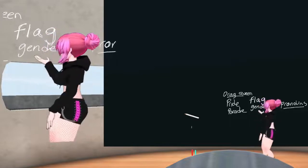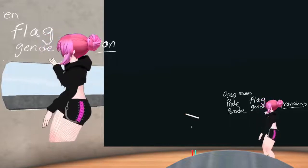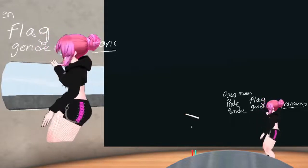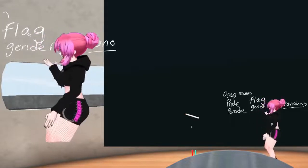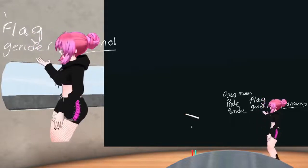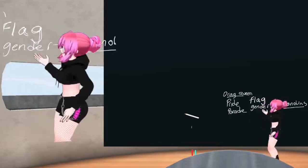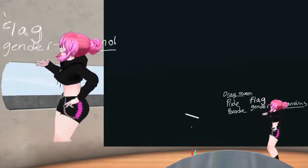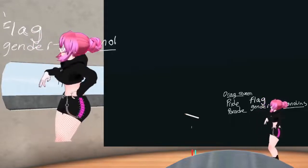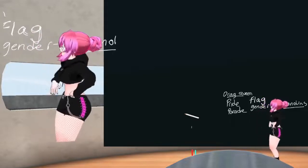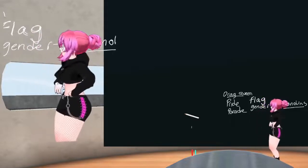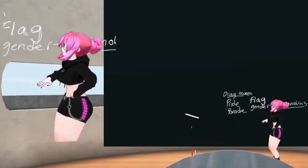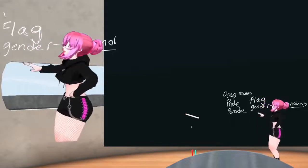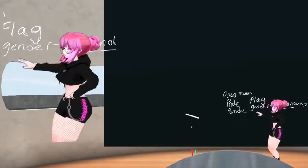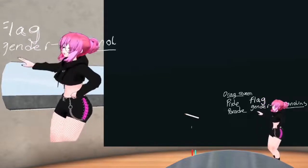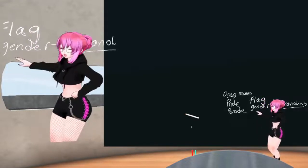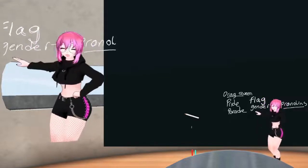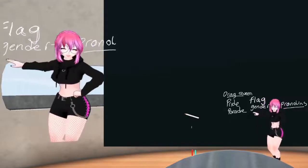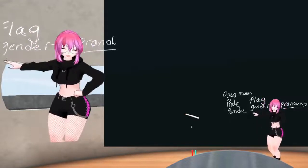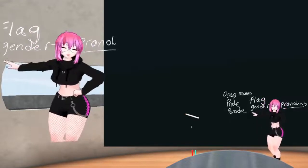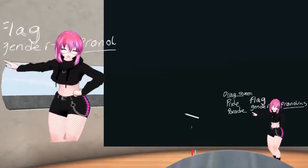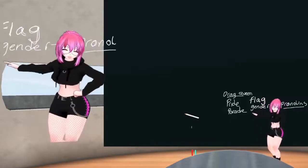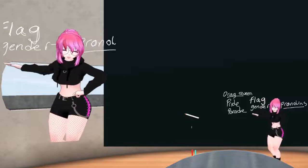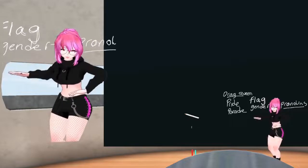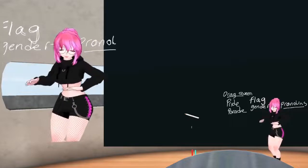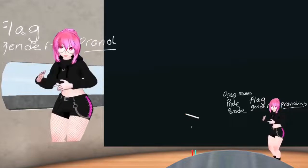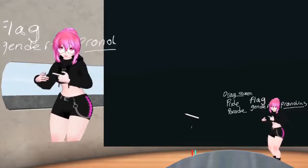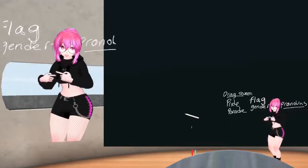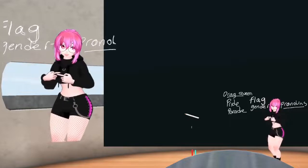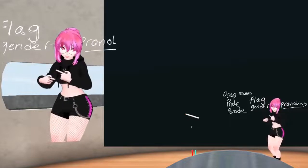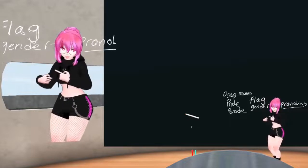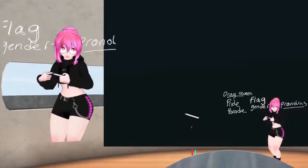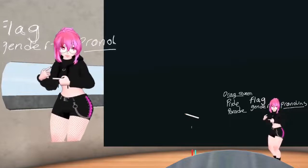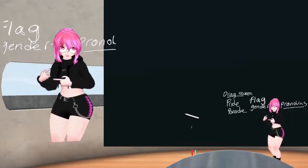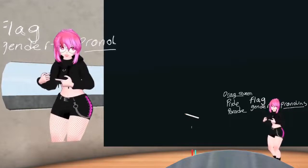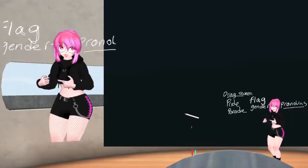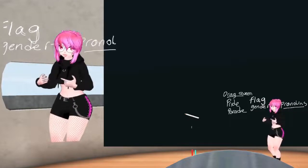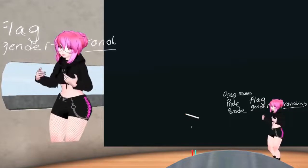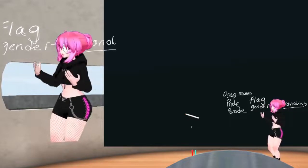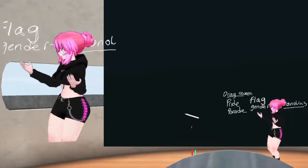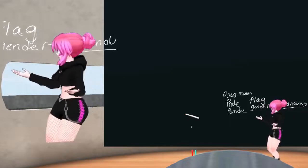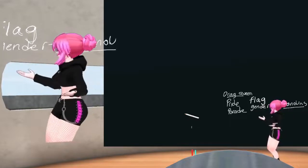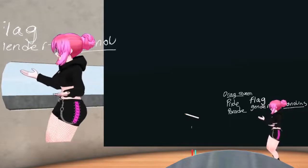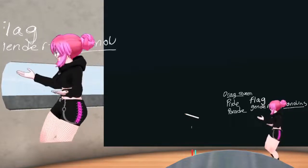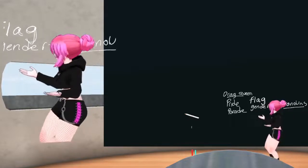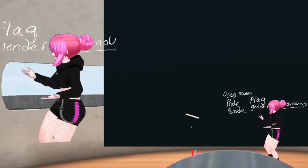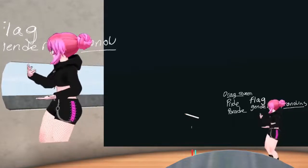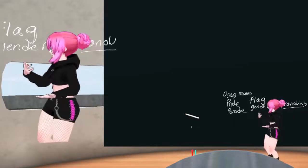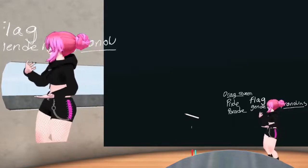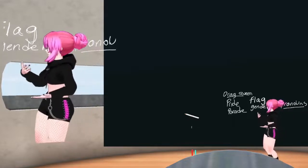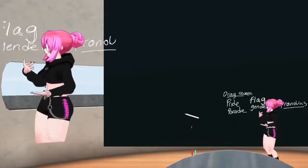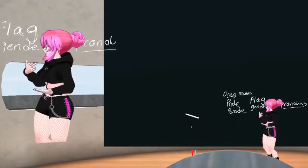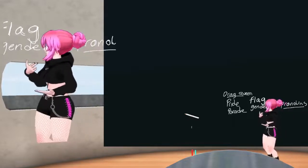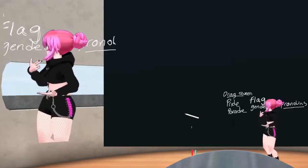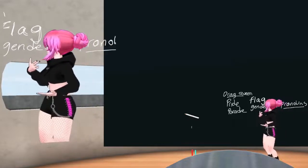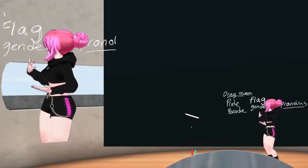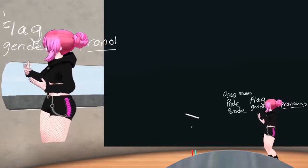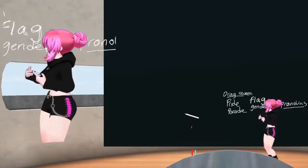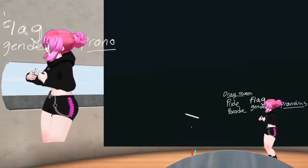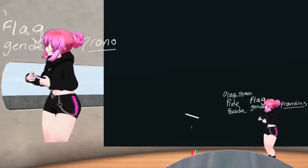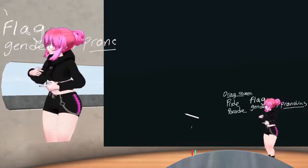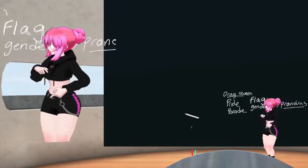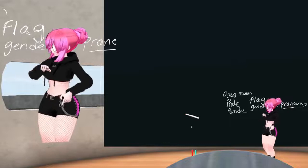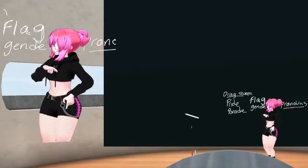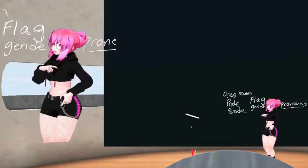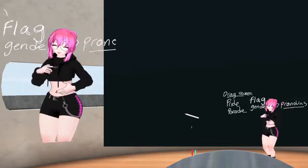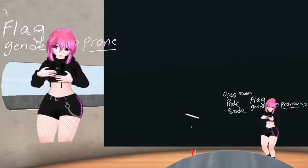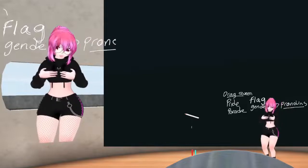So that's why gender doesn't really, it's still finding its way. It's still finding its sign, but you could totally feel free to use any 3 of those